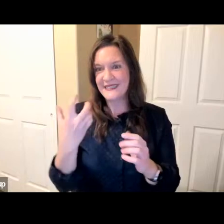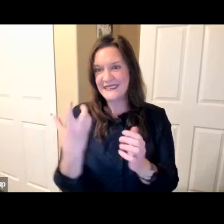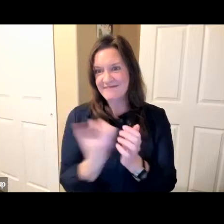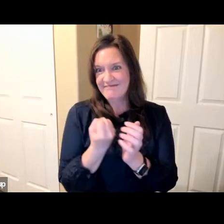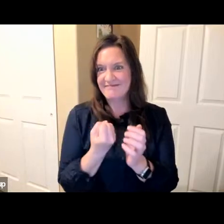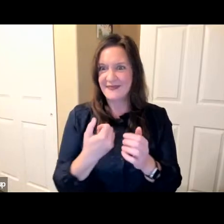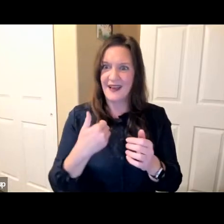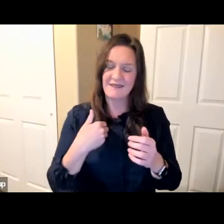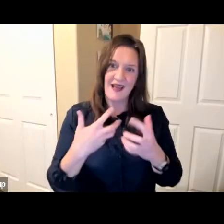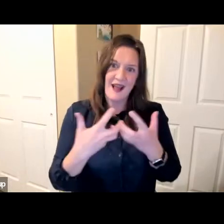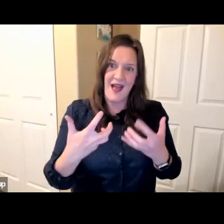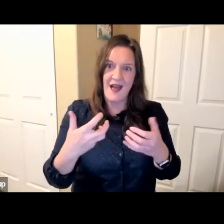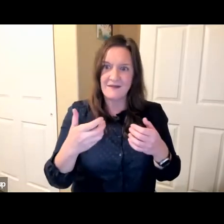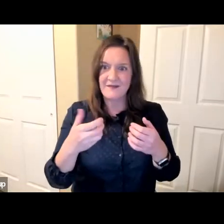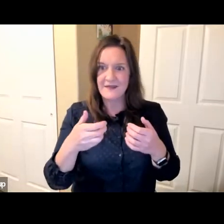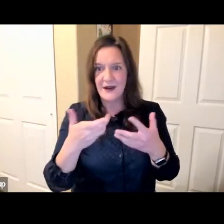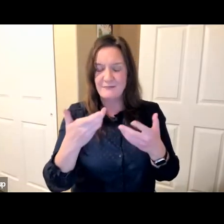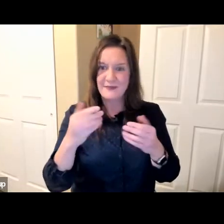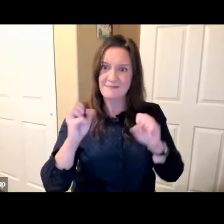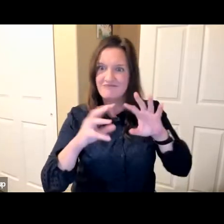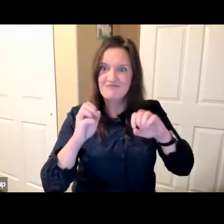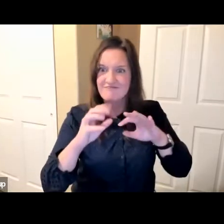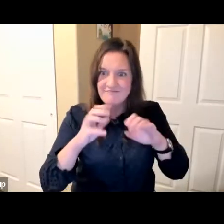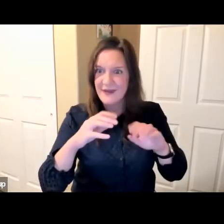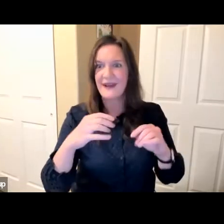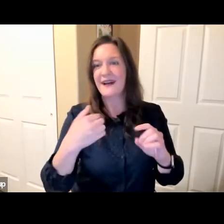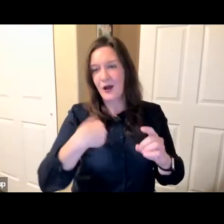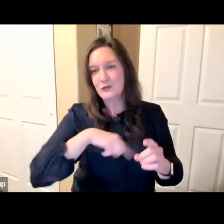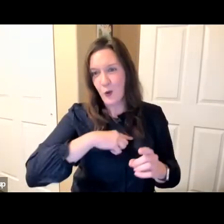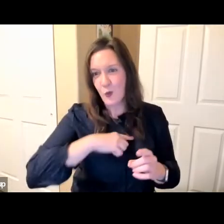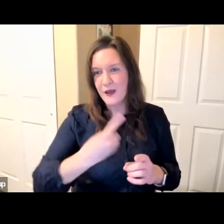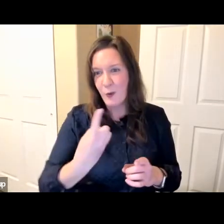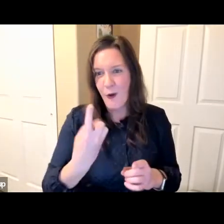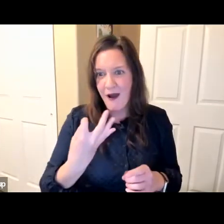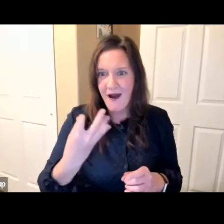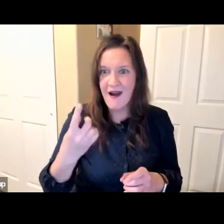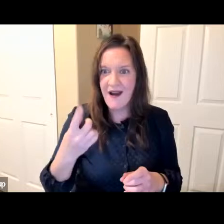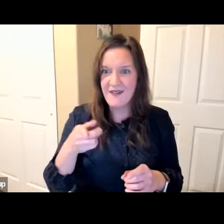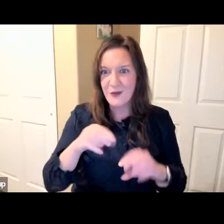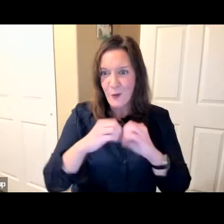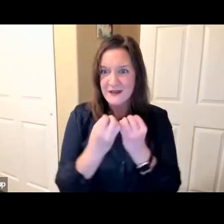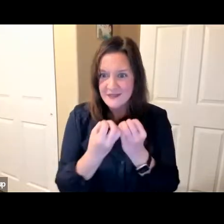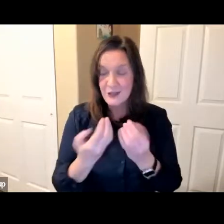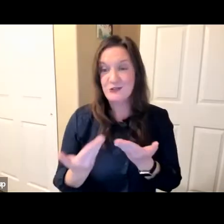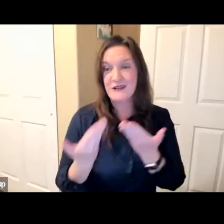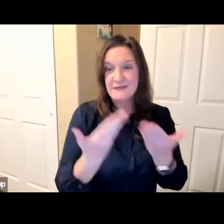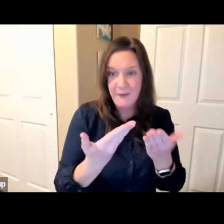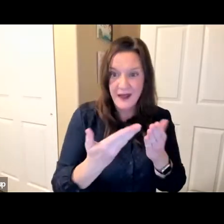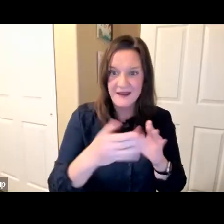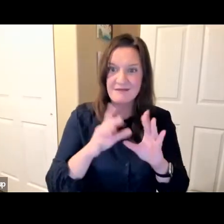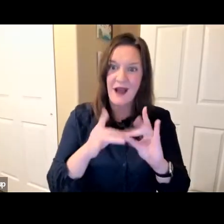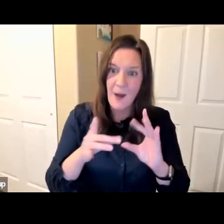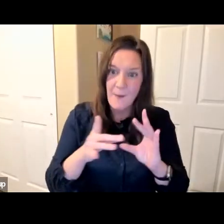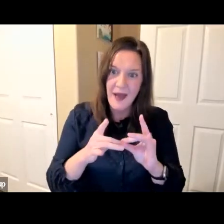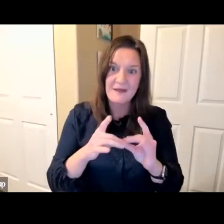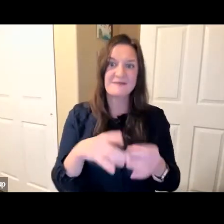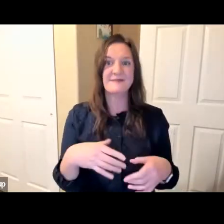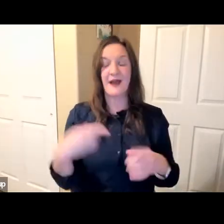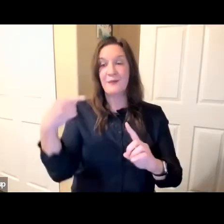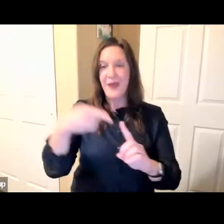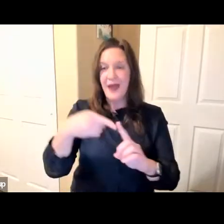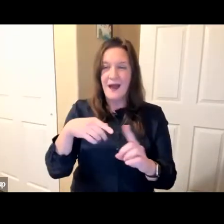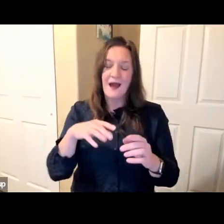of years. And so we're looking forward to the opportunity to provide feedback. We are one of